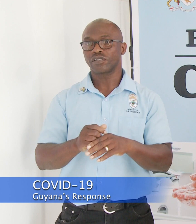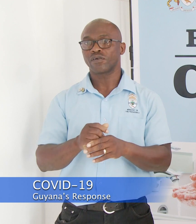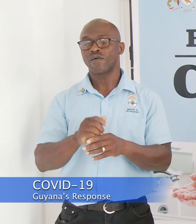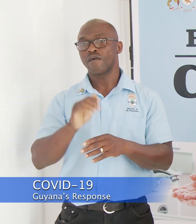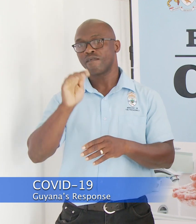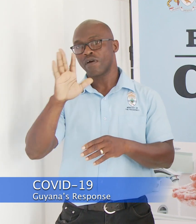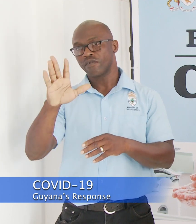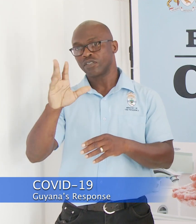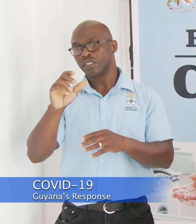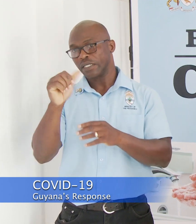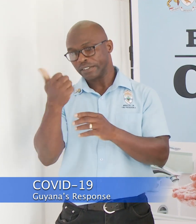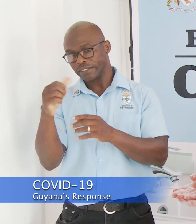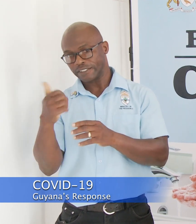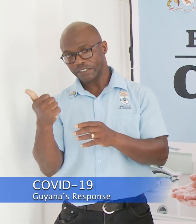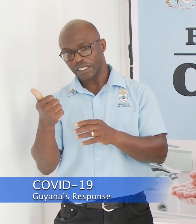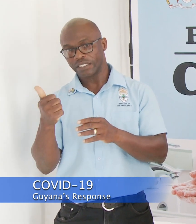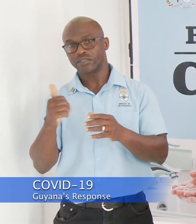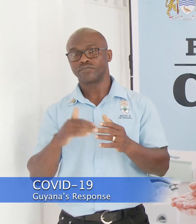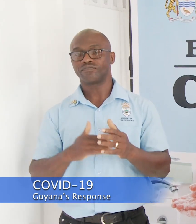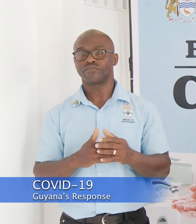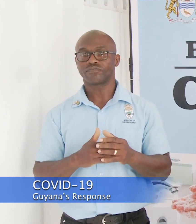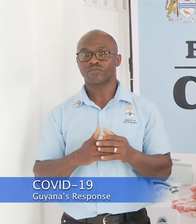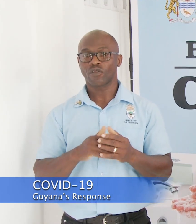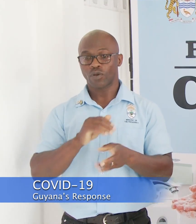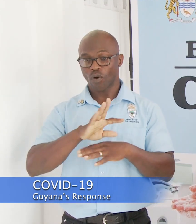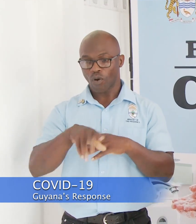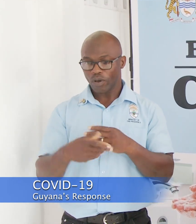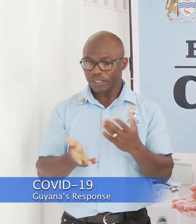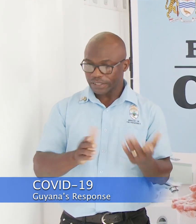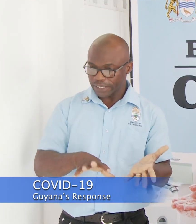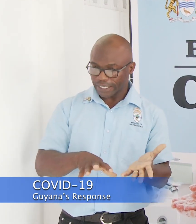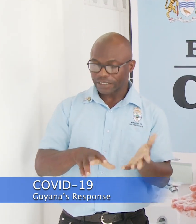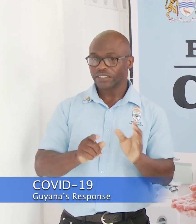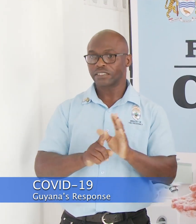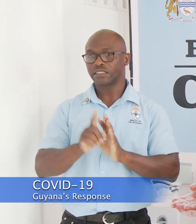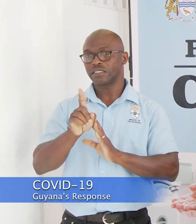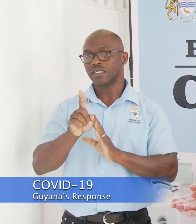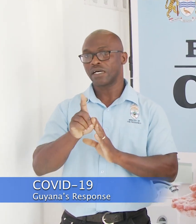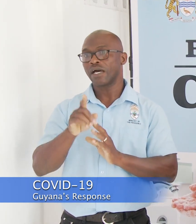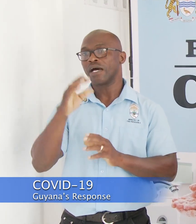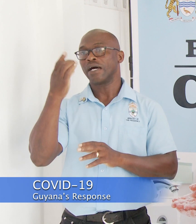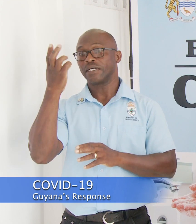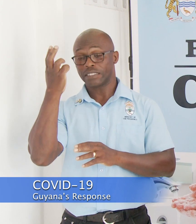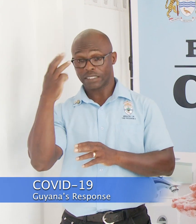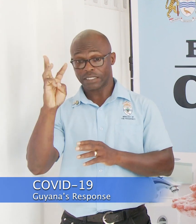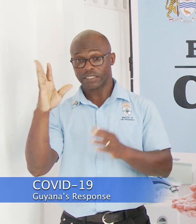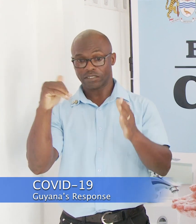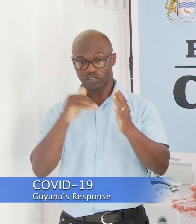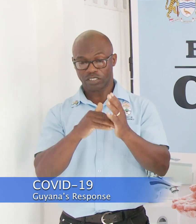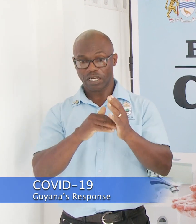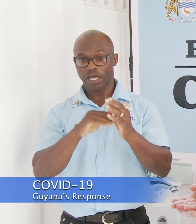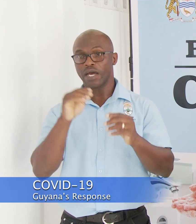423,510, with the number of deaths globally standing at